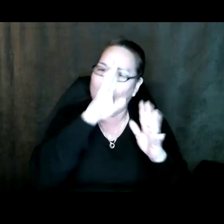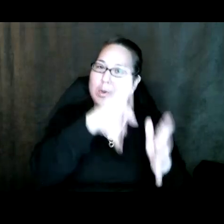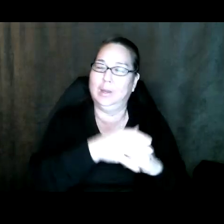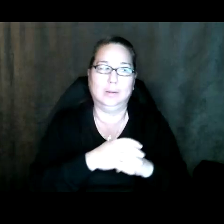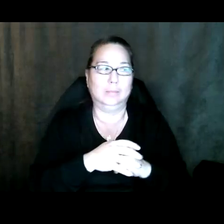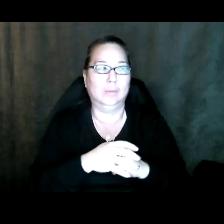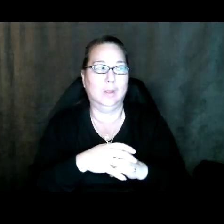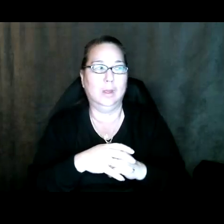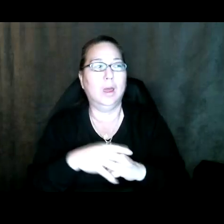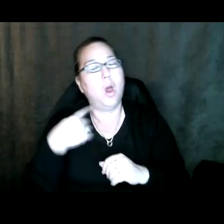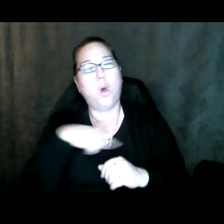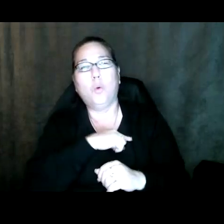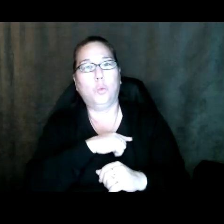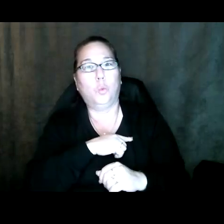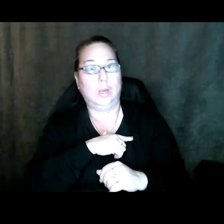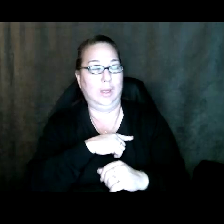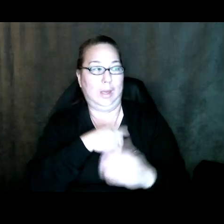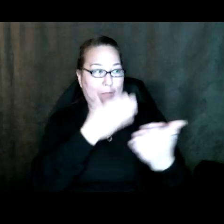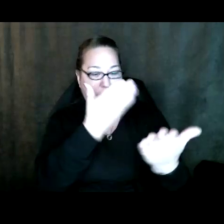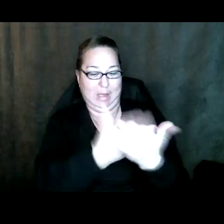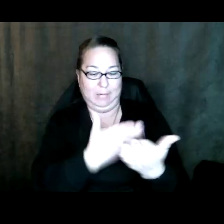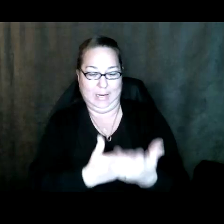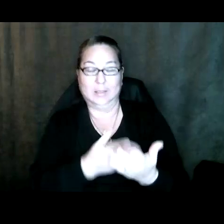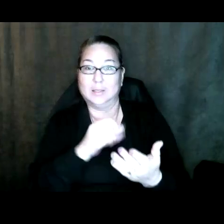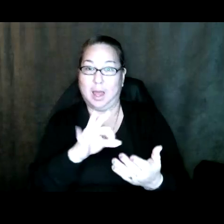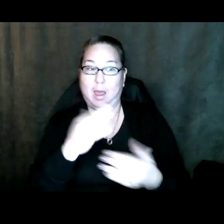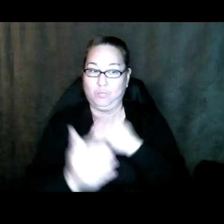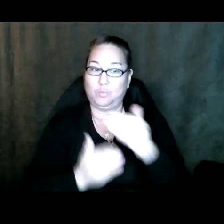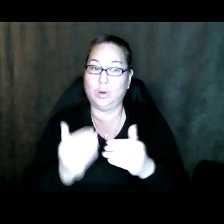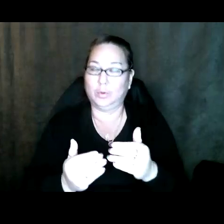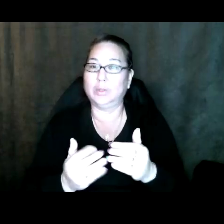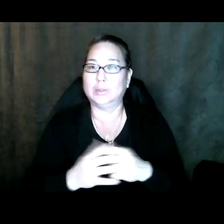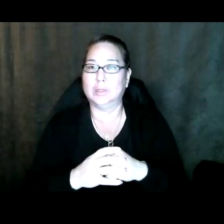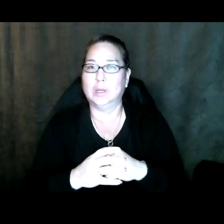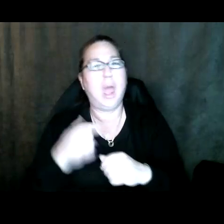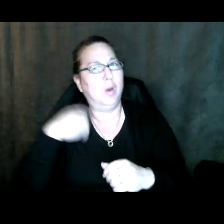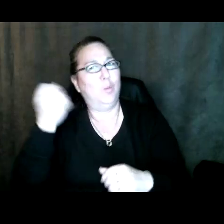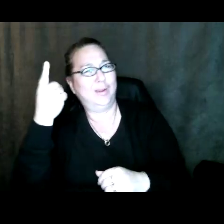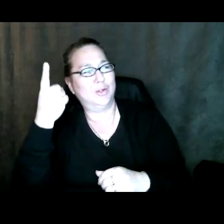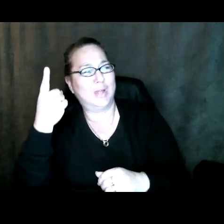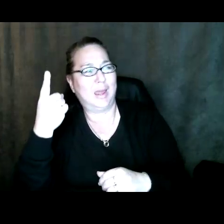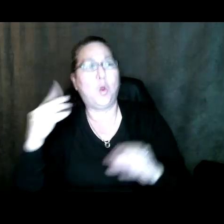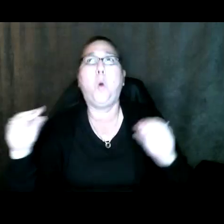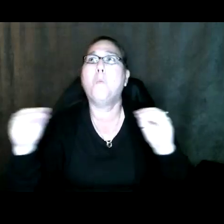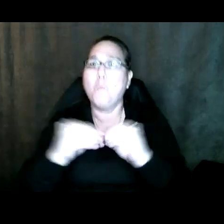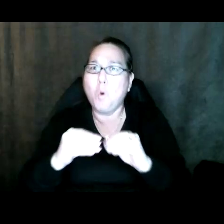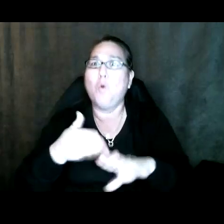of progress in our transformation schools, and we know that much more improvement is needed. I also want